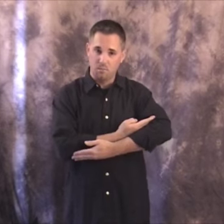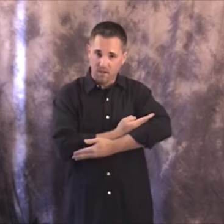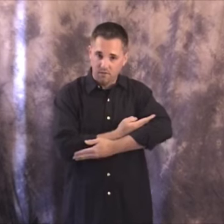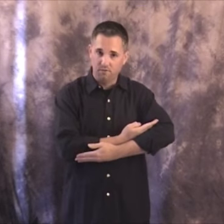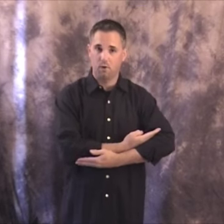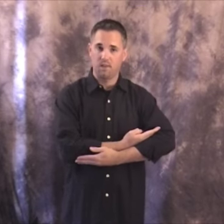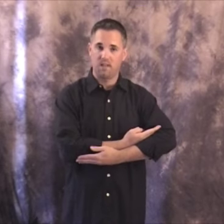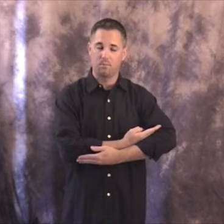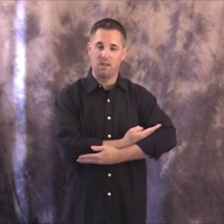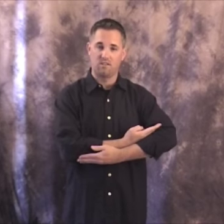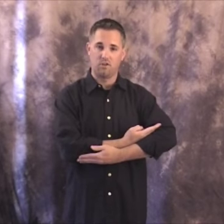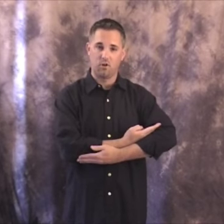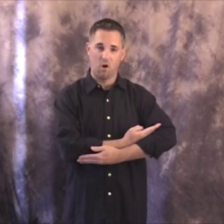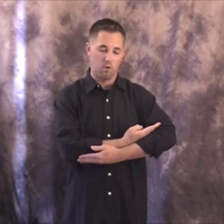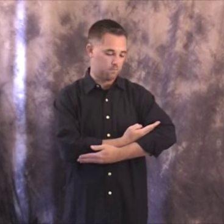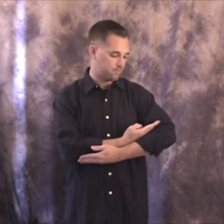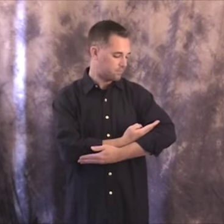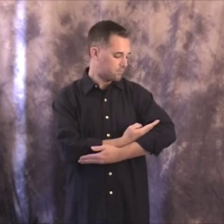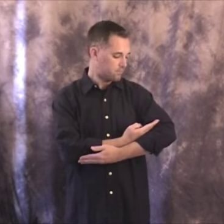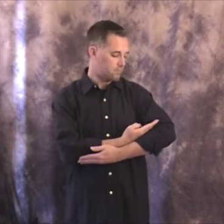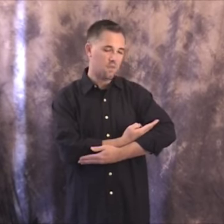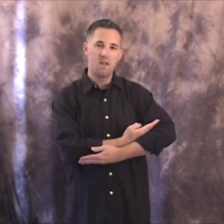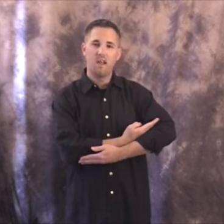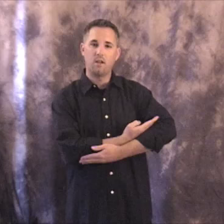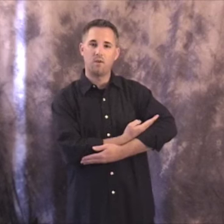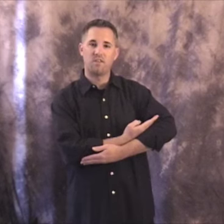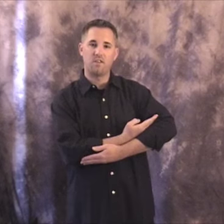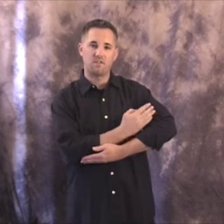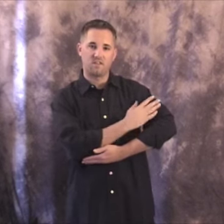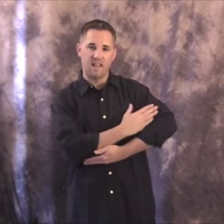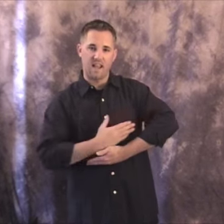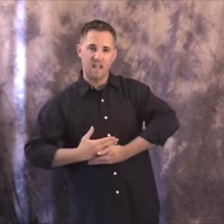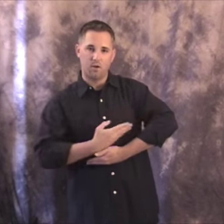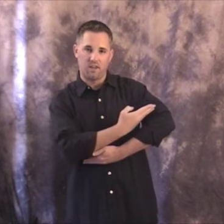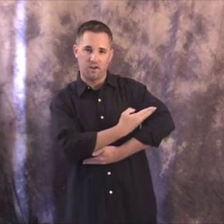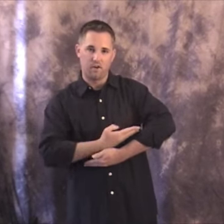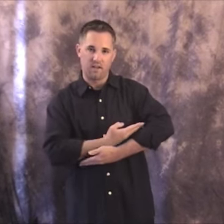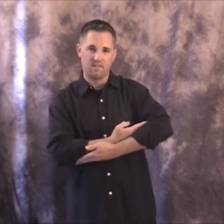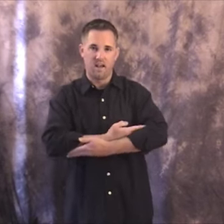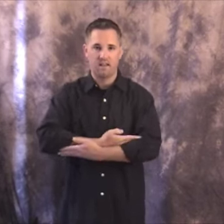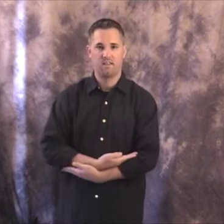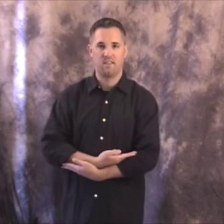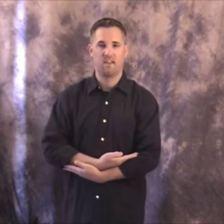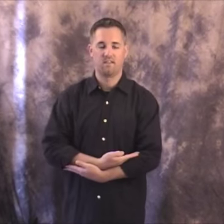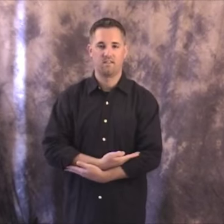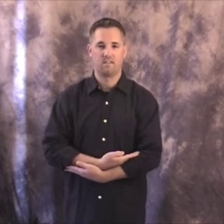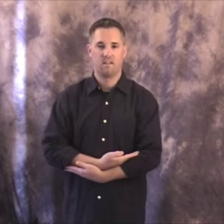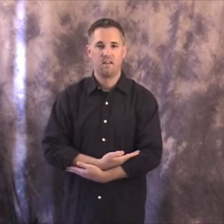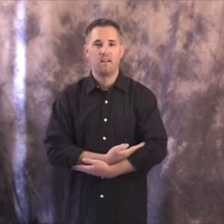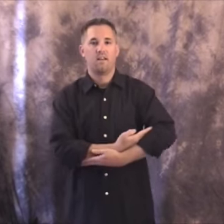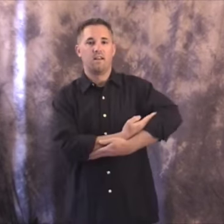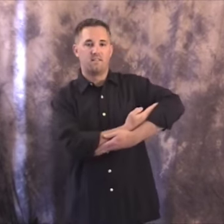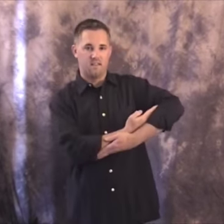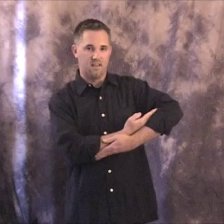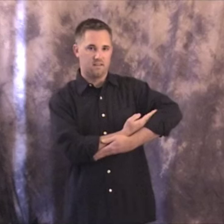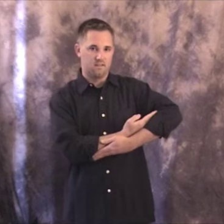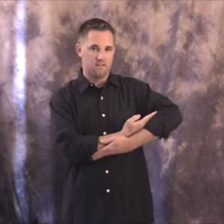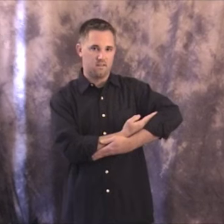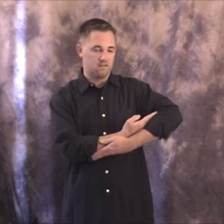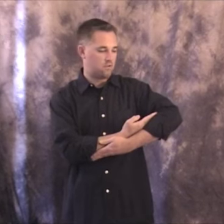be firmly in place in your arm. And notice that there's a slight angle here. It's not this, it's this. So